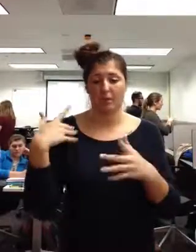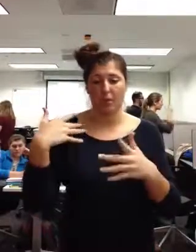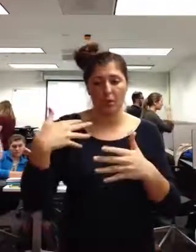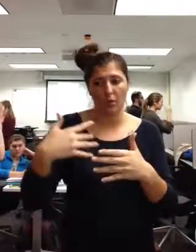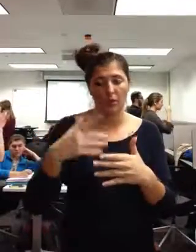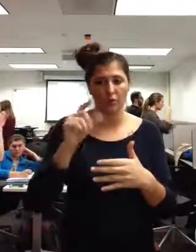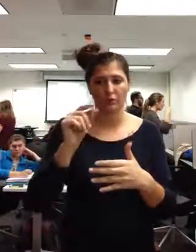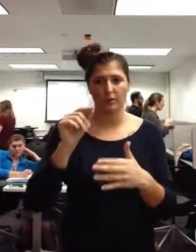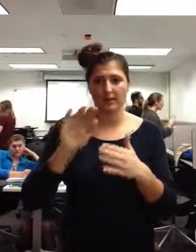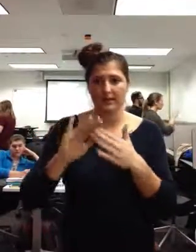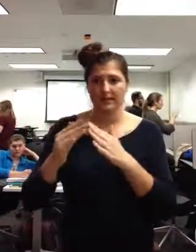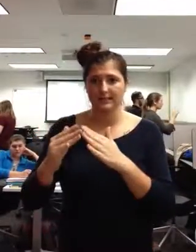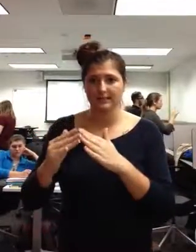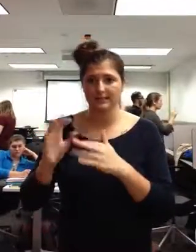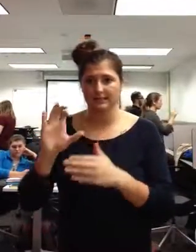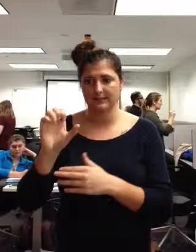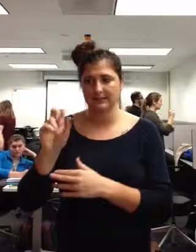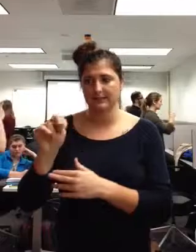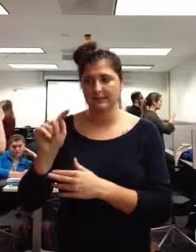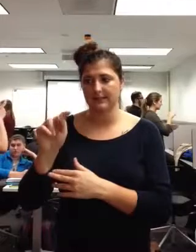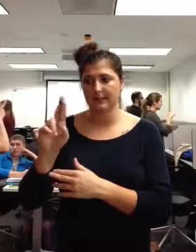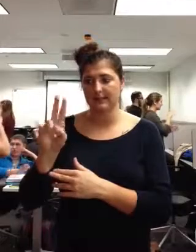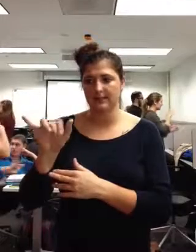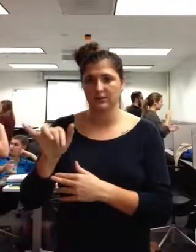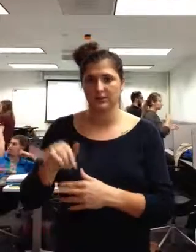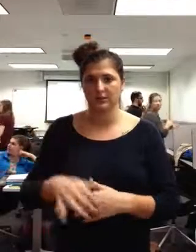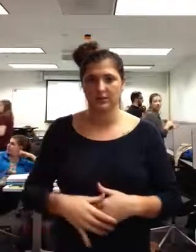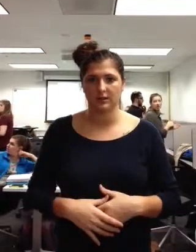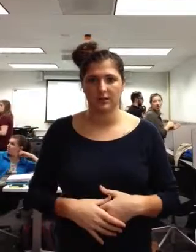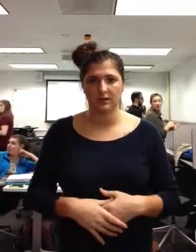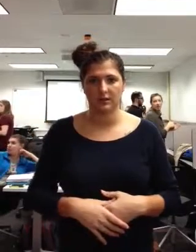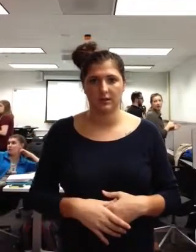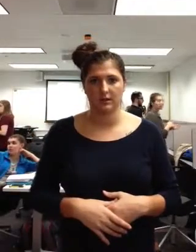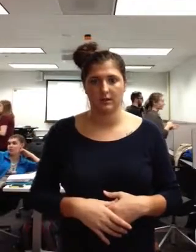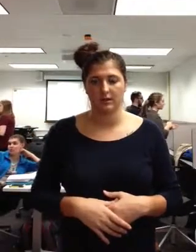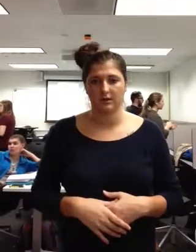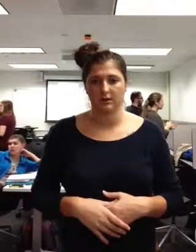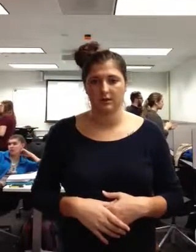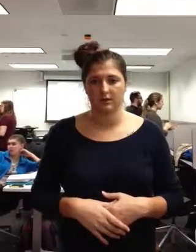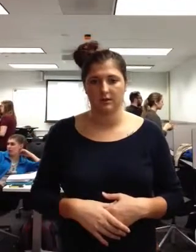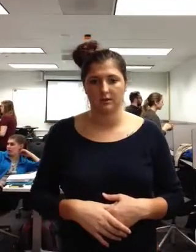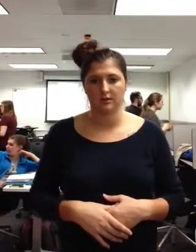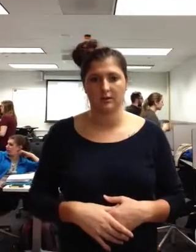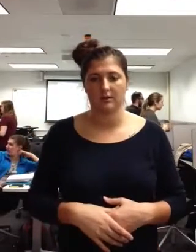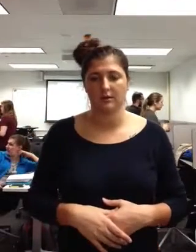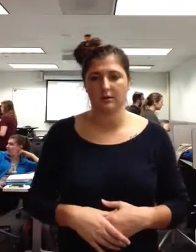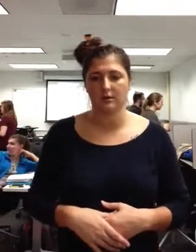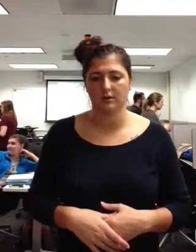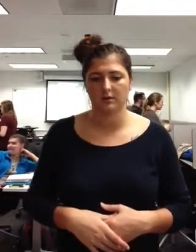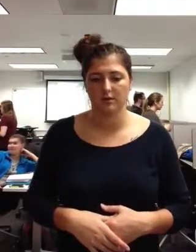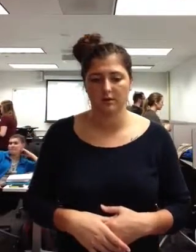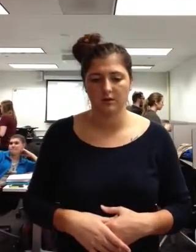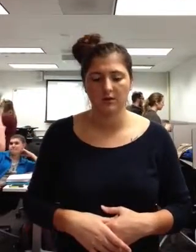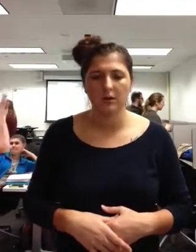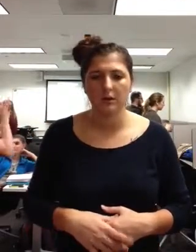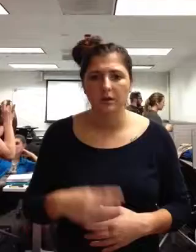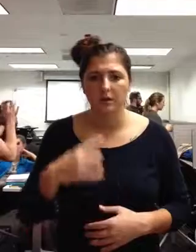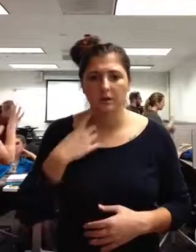the Democratic Party appeared to be breaking up both right and left. The Dixiecrats, that is Southern white